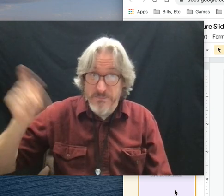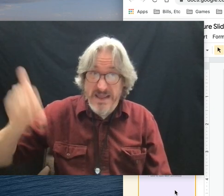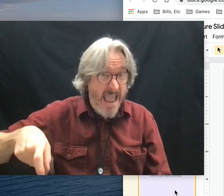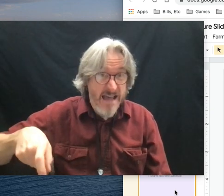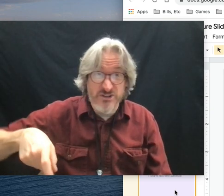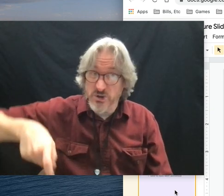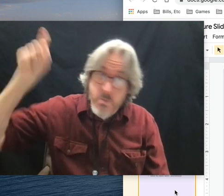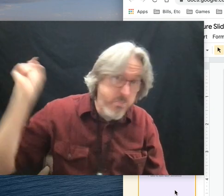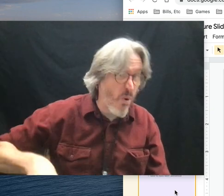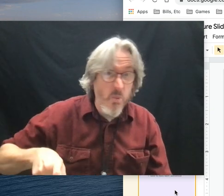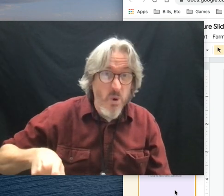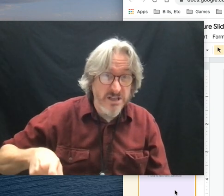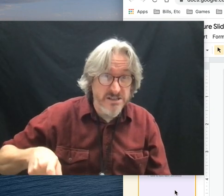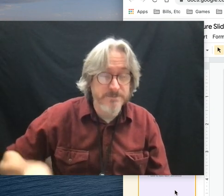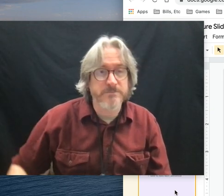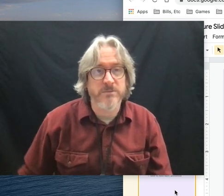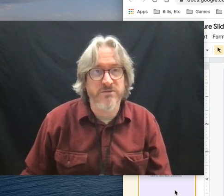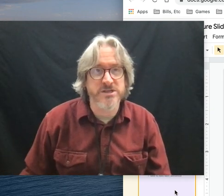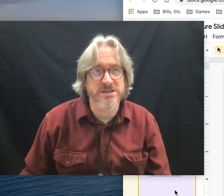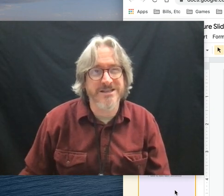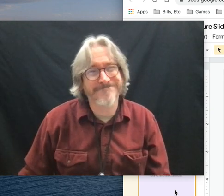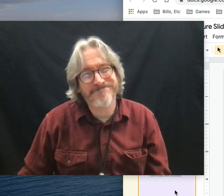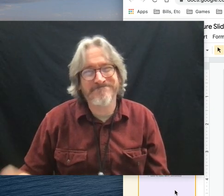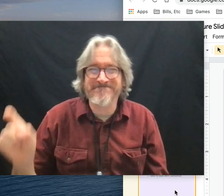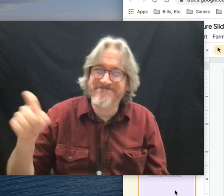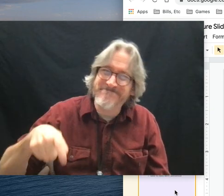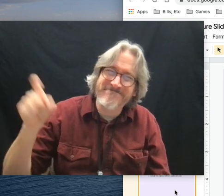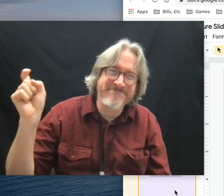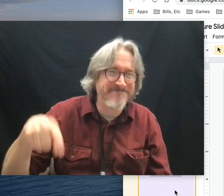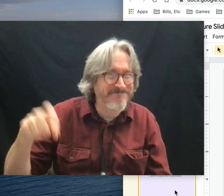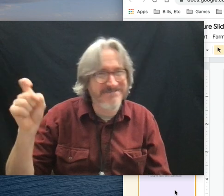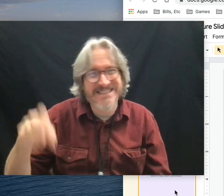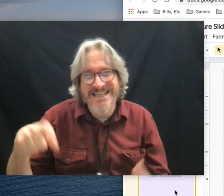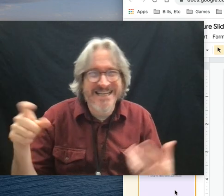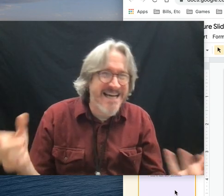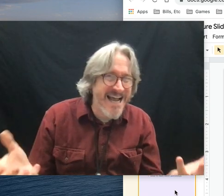it's that big have to, boom, once, versus the,